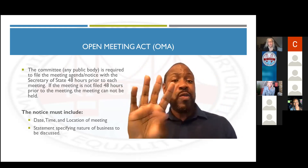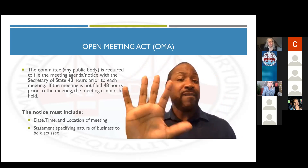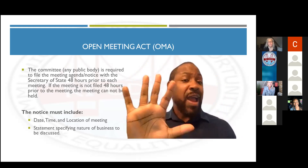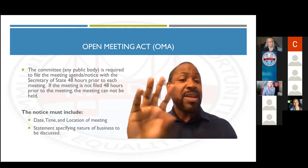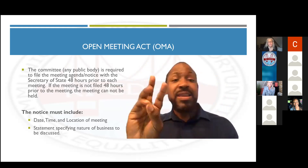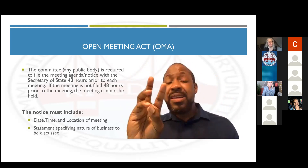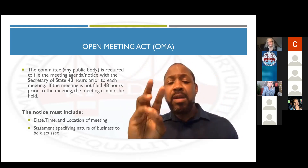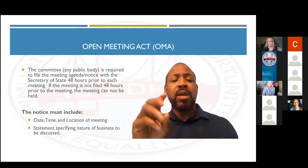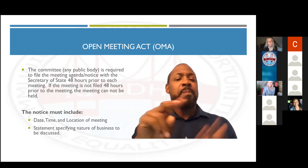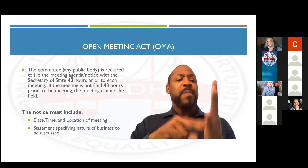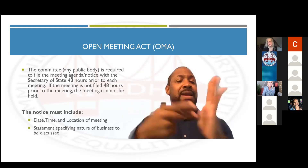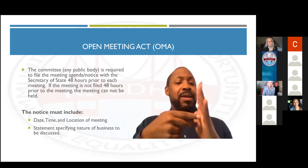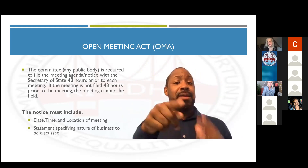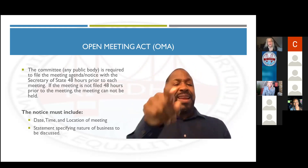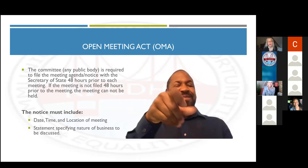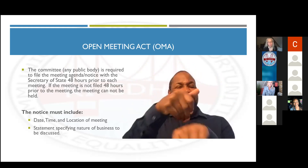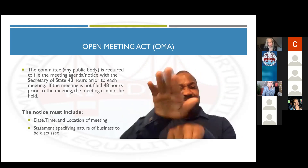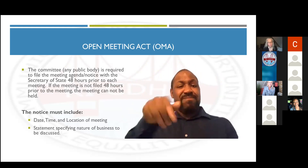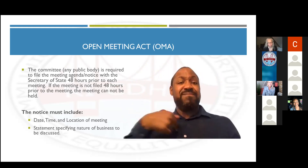otherwise, if you're meeting after 4